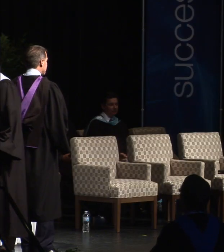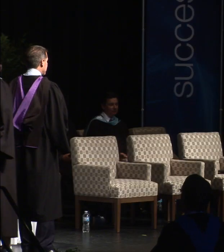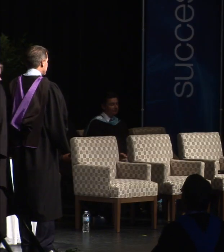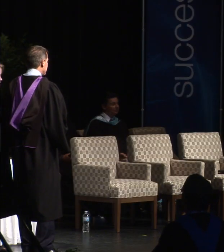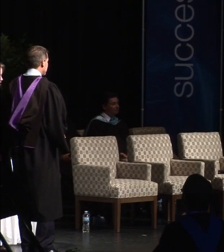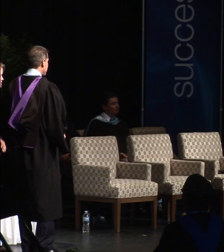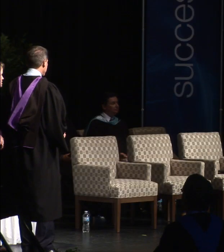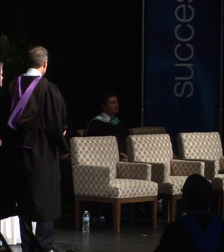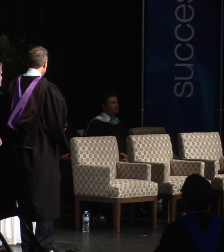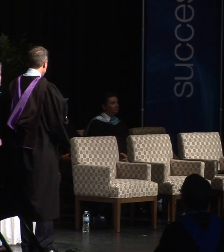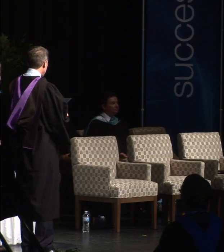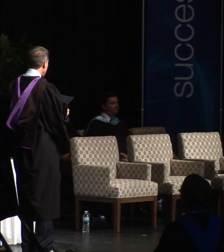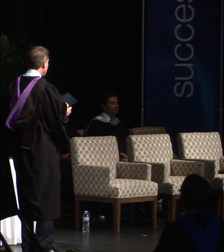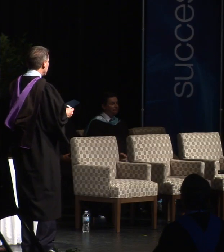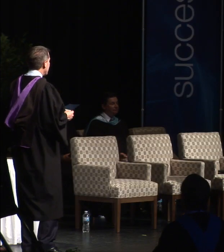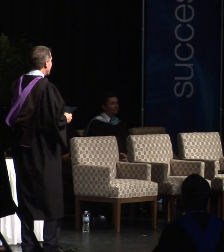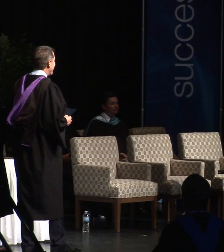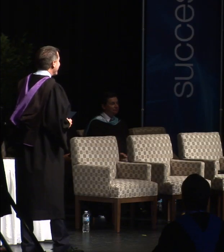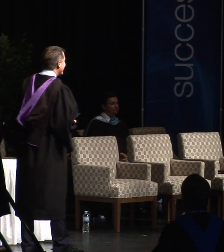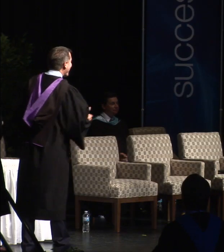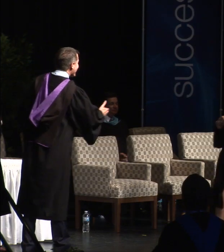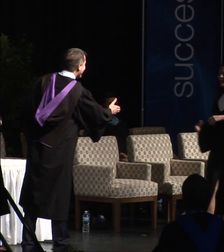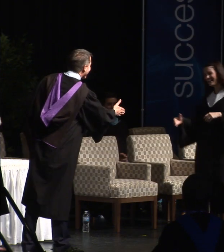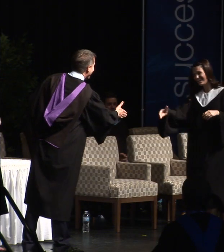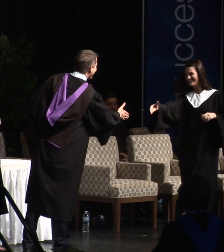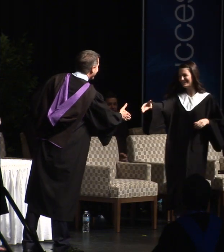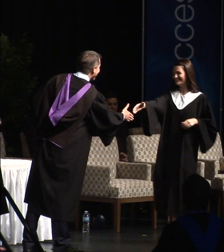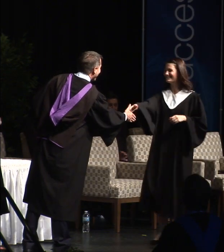Jeanette Nicole Hillier.